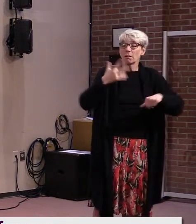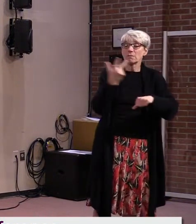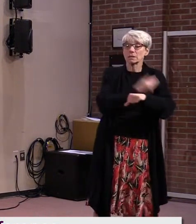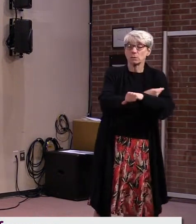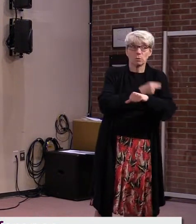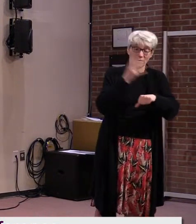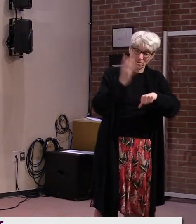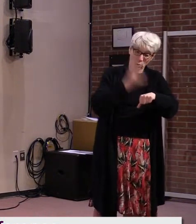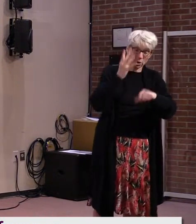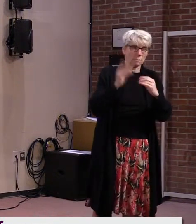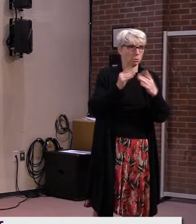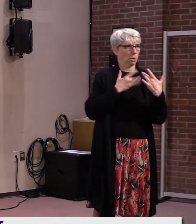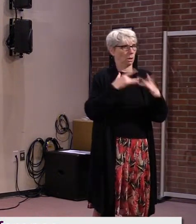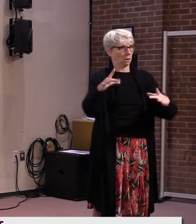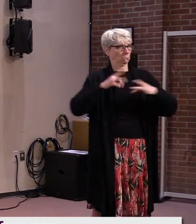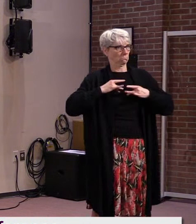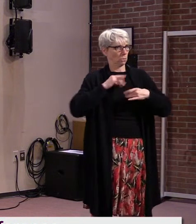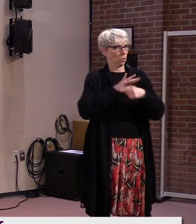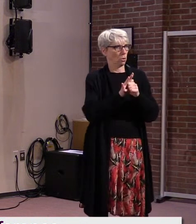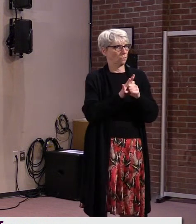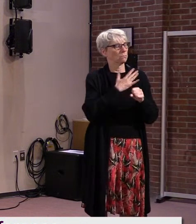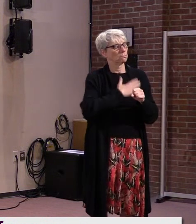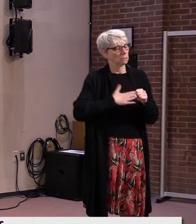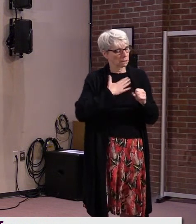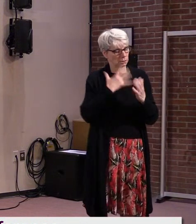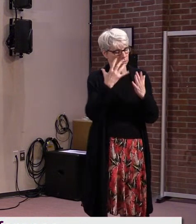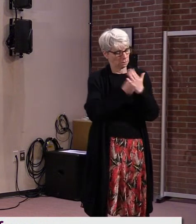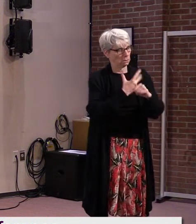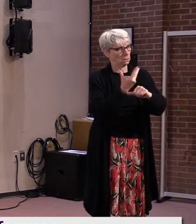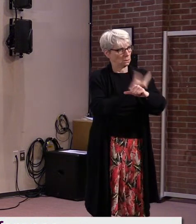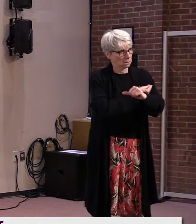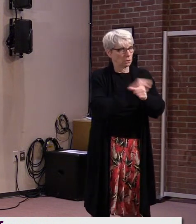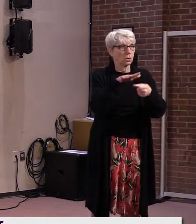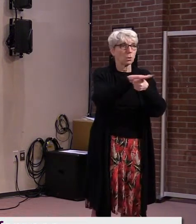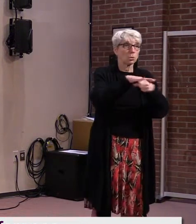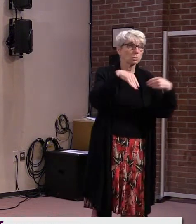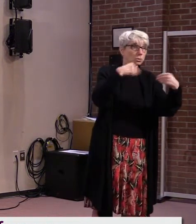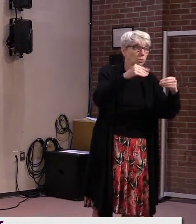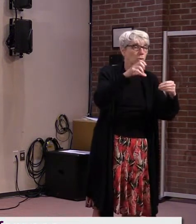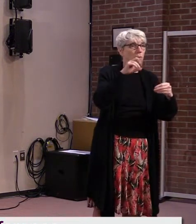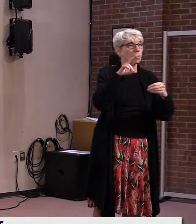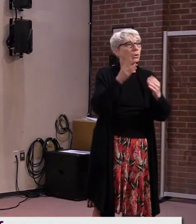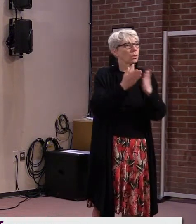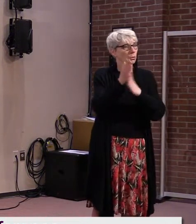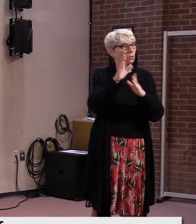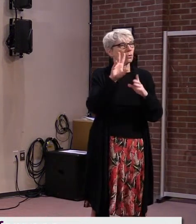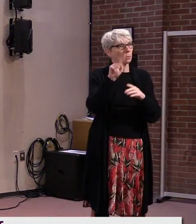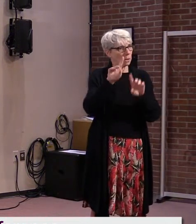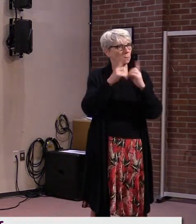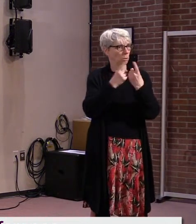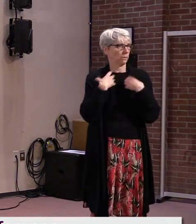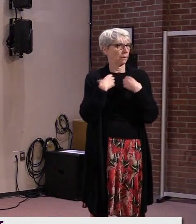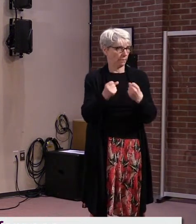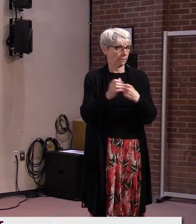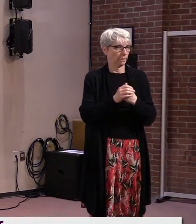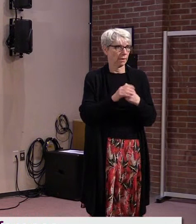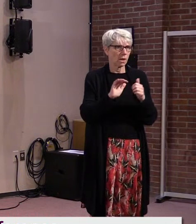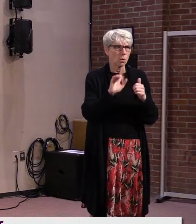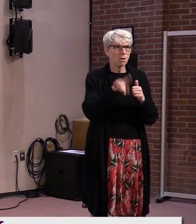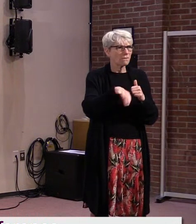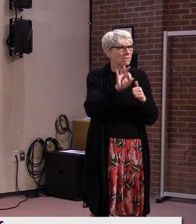unvaccinated. So please get vaccinated at your local pharmacy or at the state sites. You can find these locations at